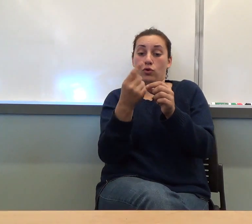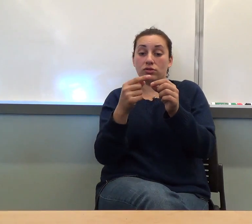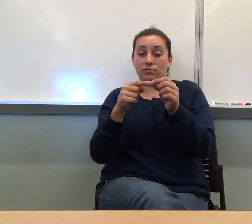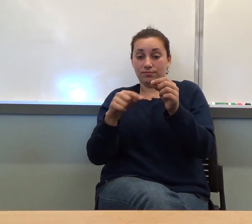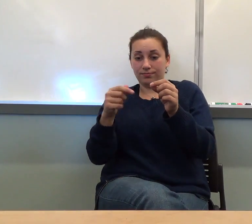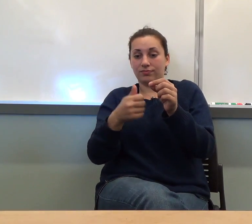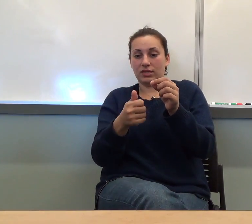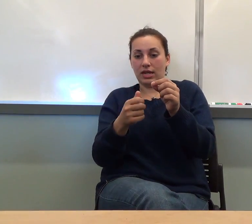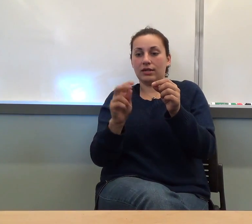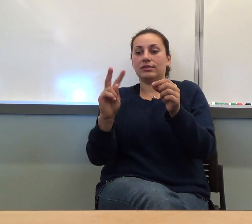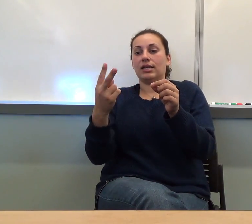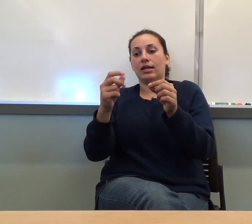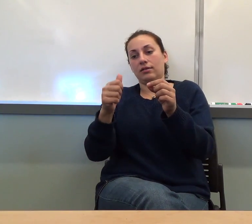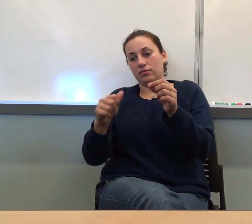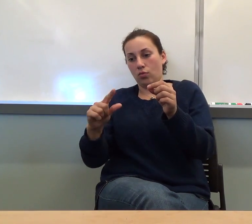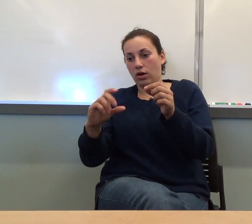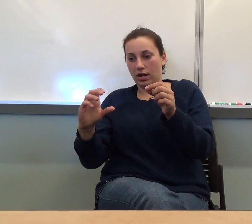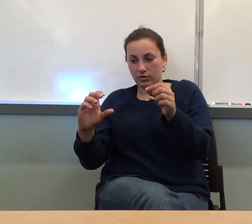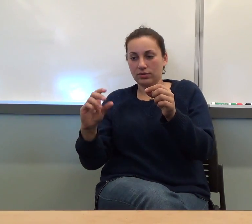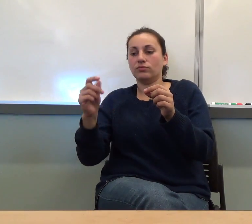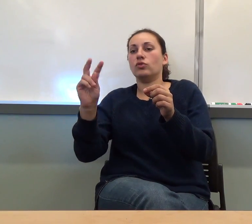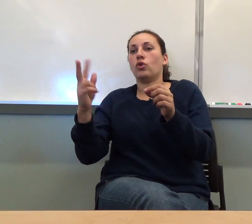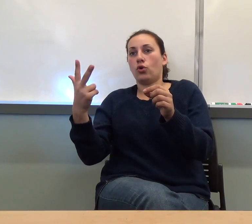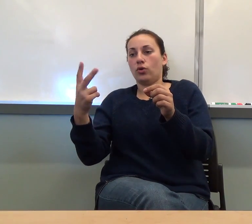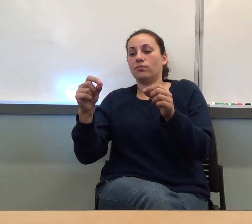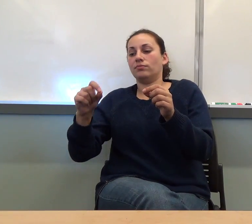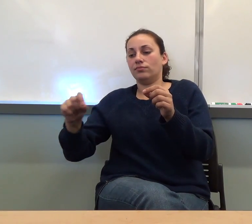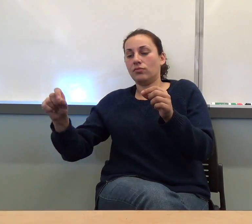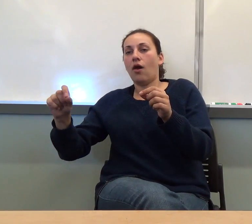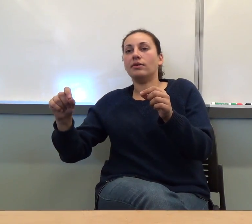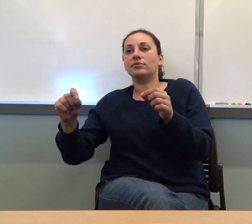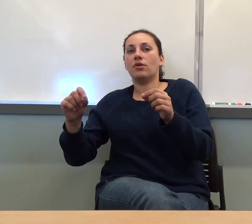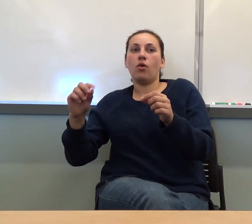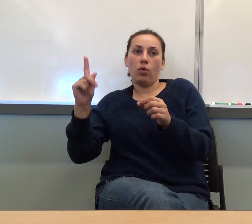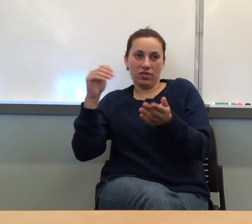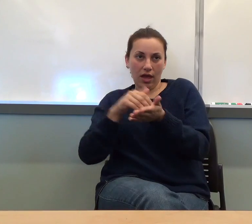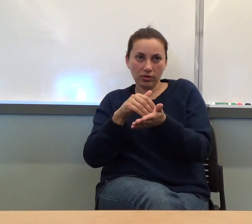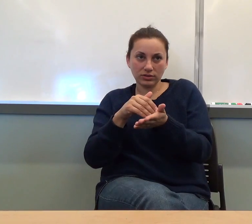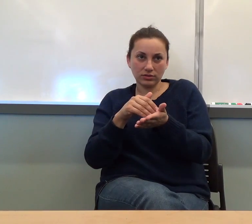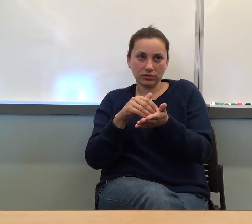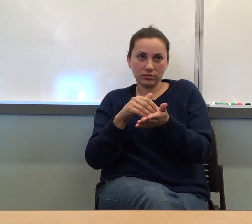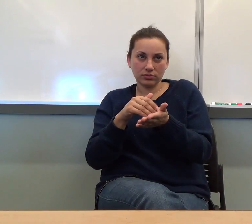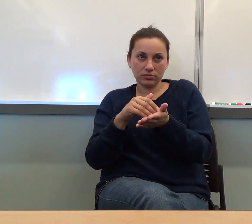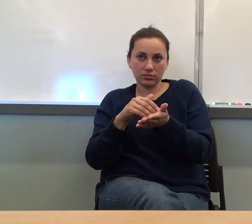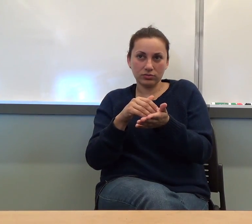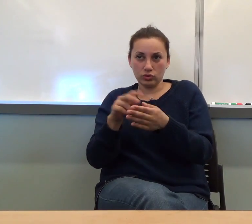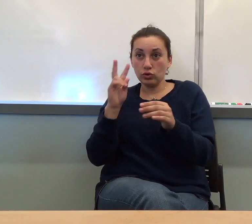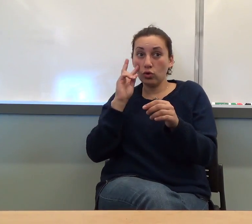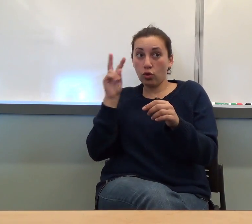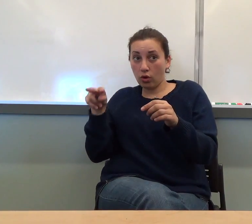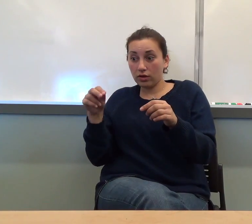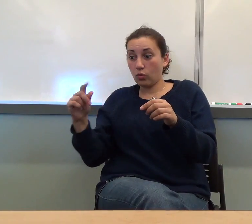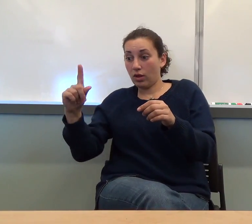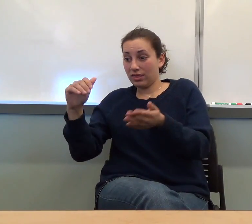put it there, you get the question wrong? If it's a repeater and you don't put the line, then the question's wrong. That's